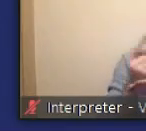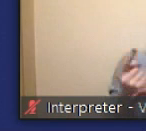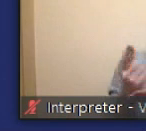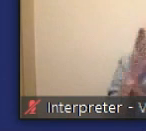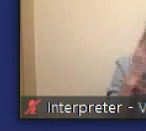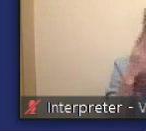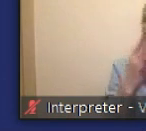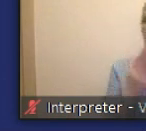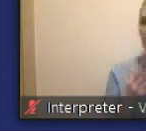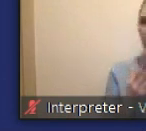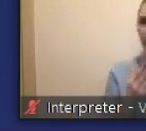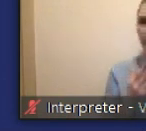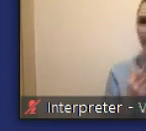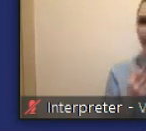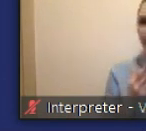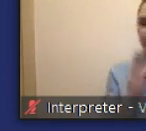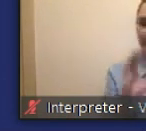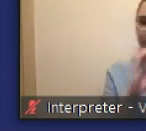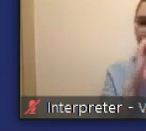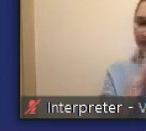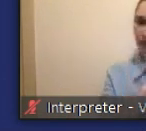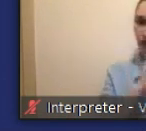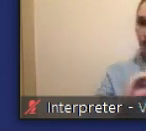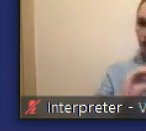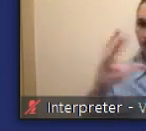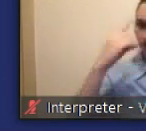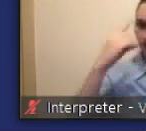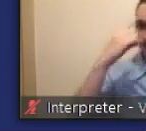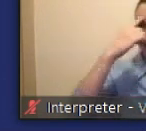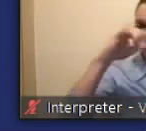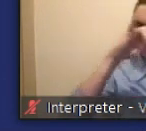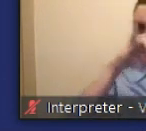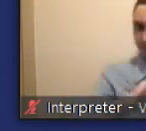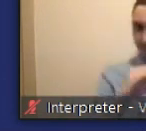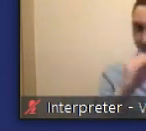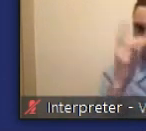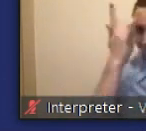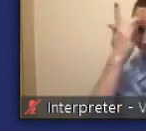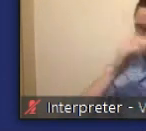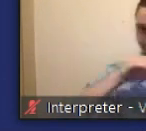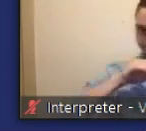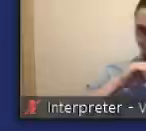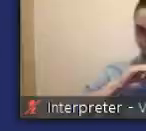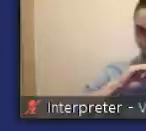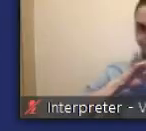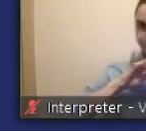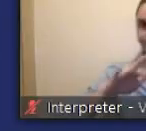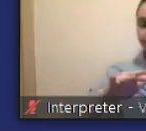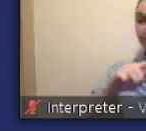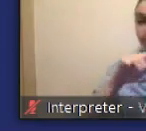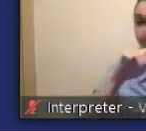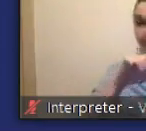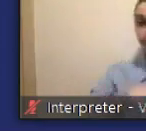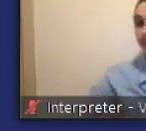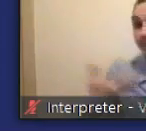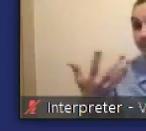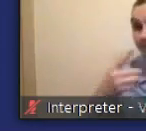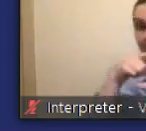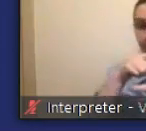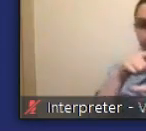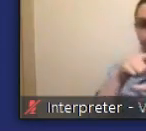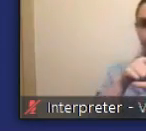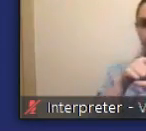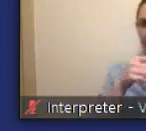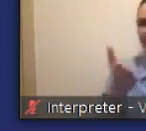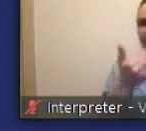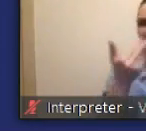that are coming a little bit clearer into focus, characteristics about this particular variant include increased